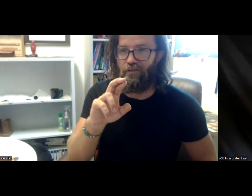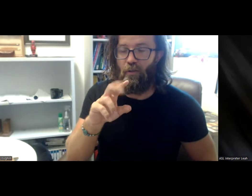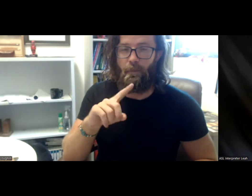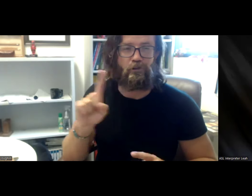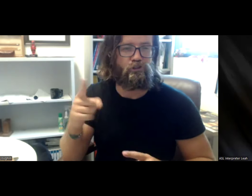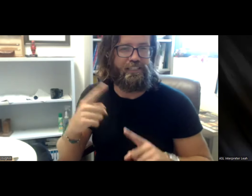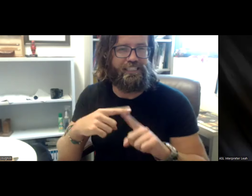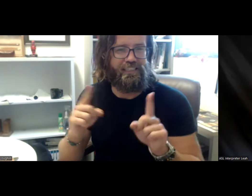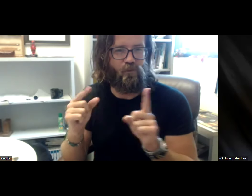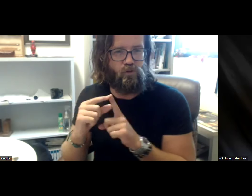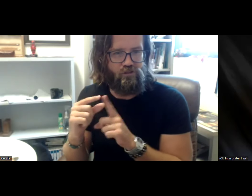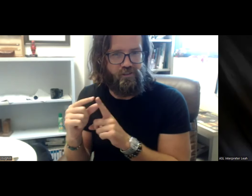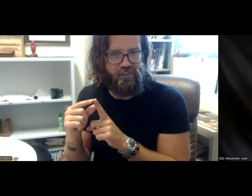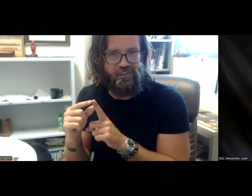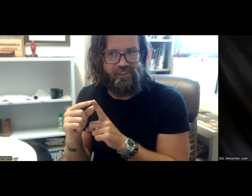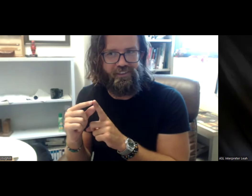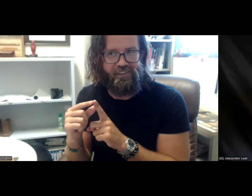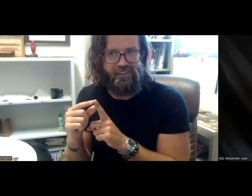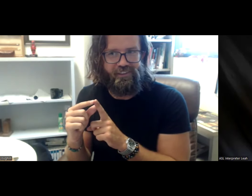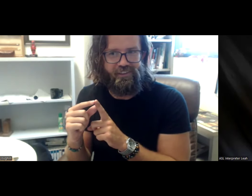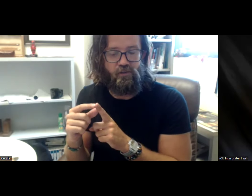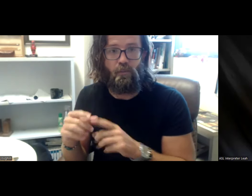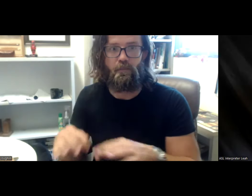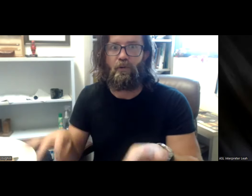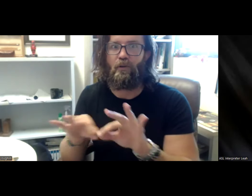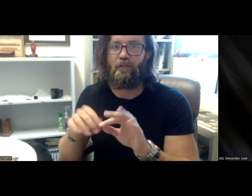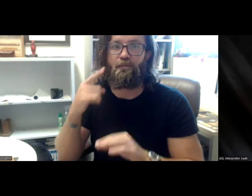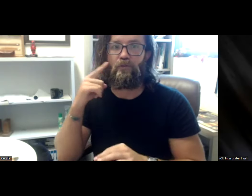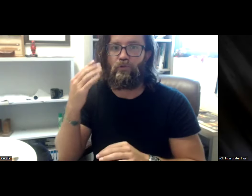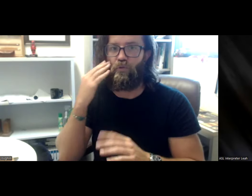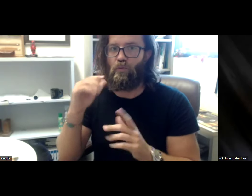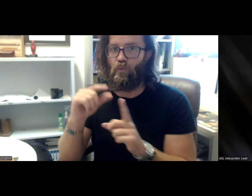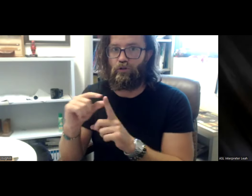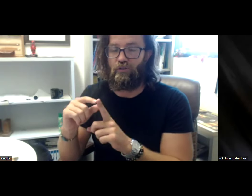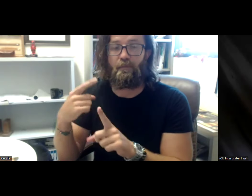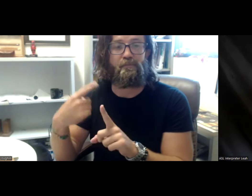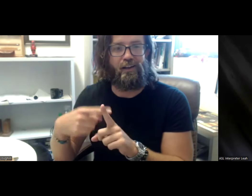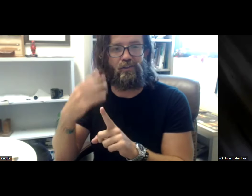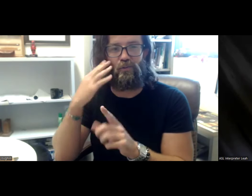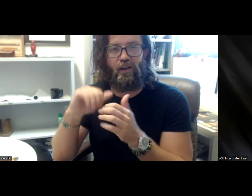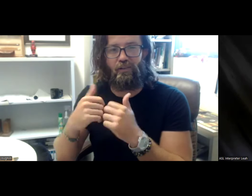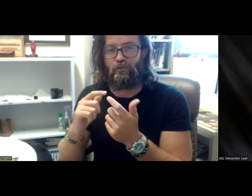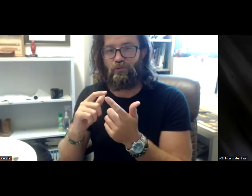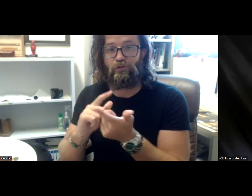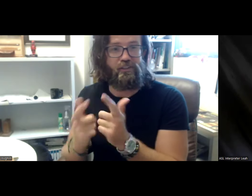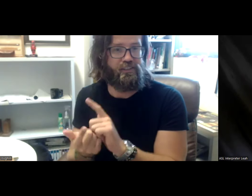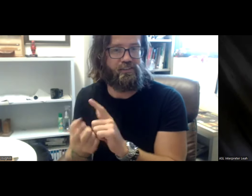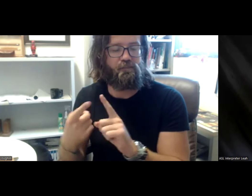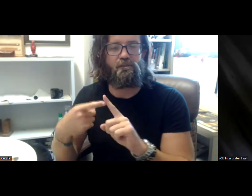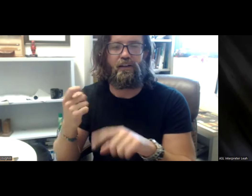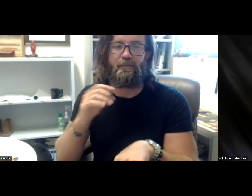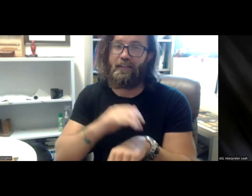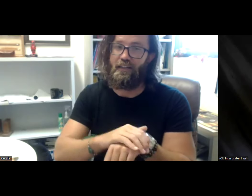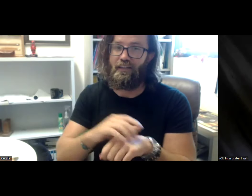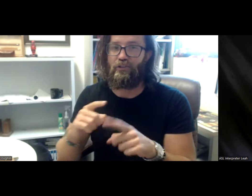SOAR project, but it's just a different wording. It is important for you to know the words, plus